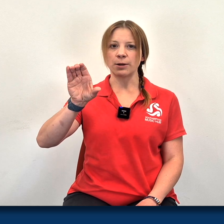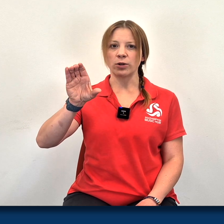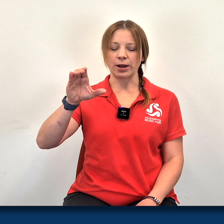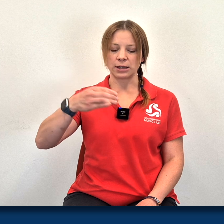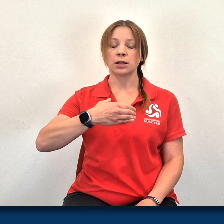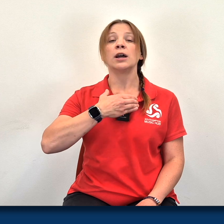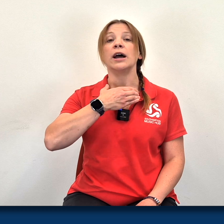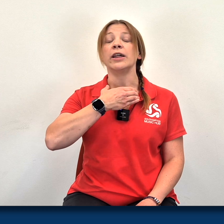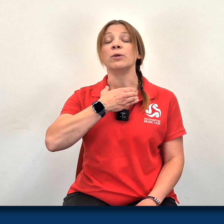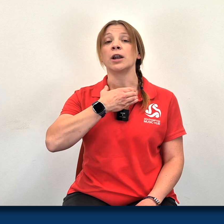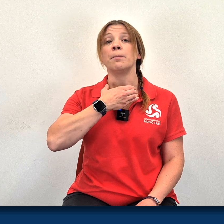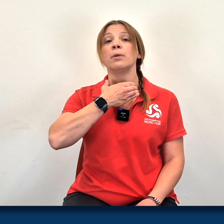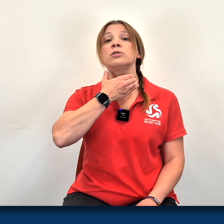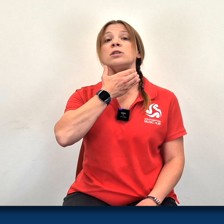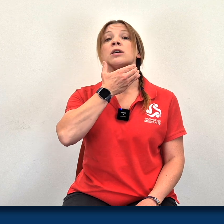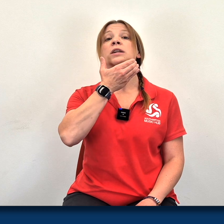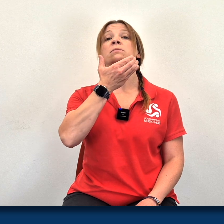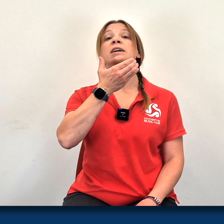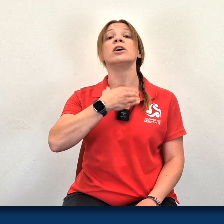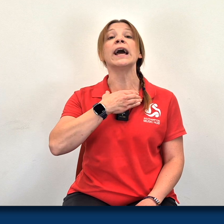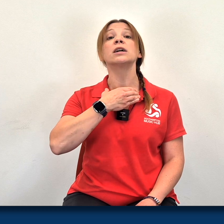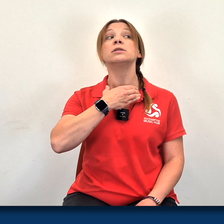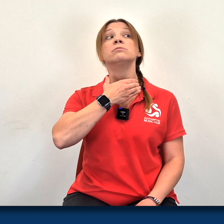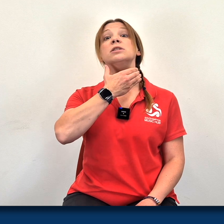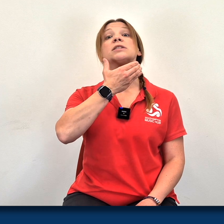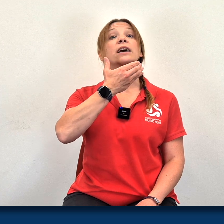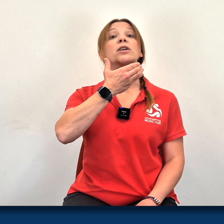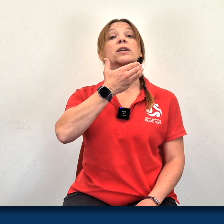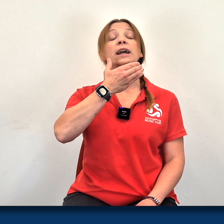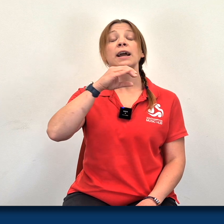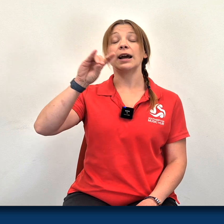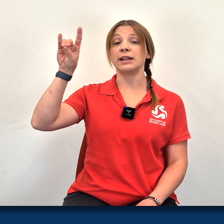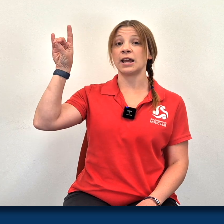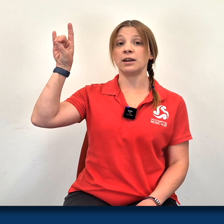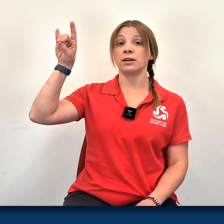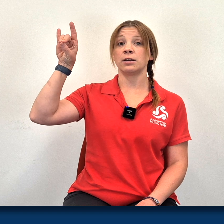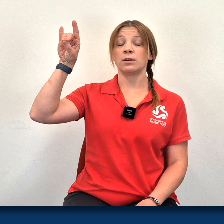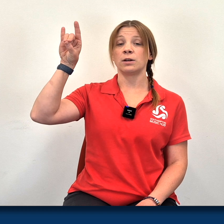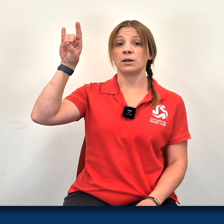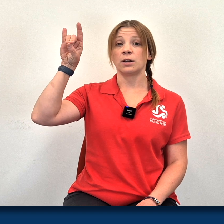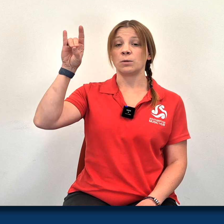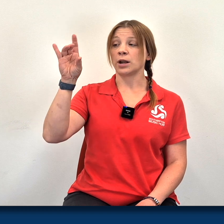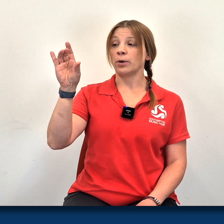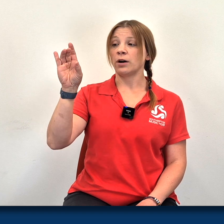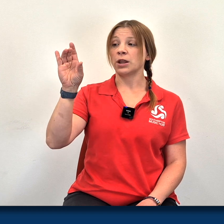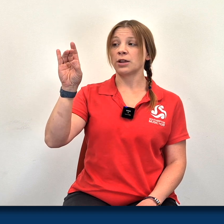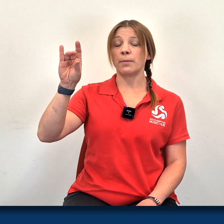with our hand, and then we're going to motion on near our neck, because they have a long neck, and then we're going to put our thumb and